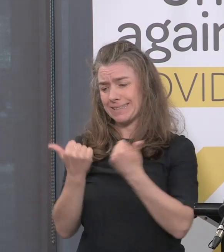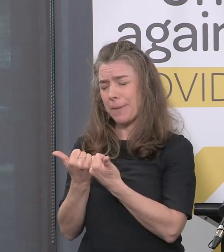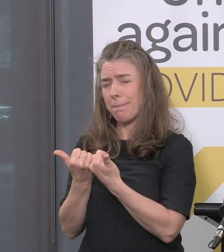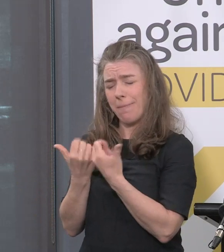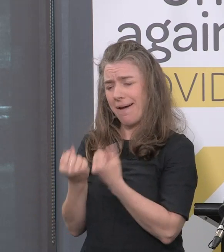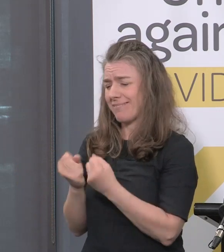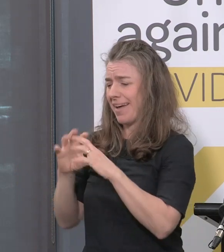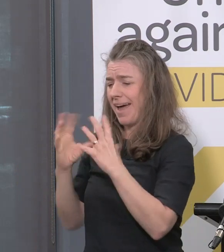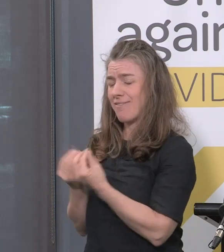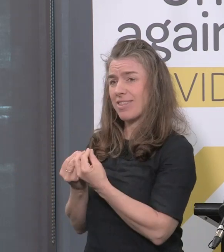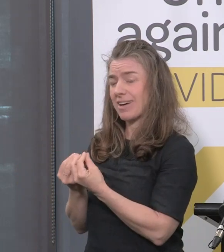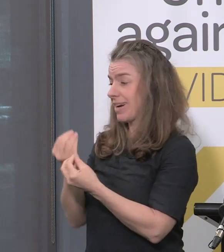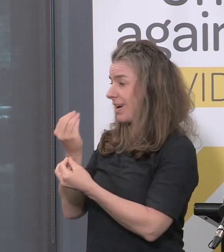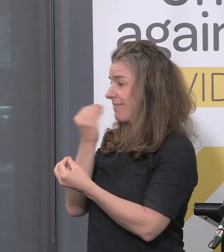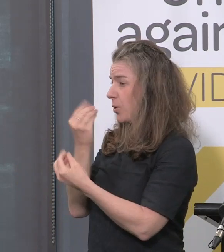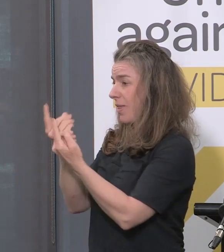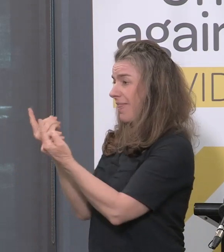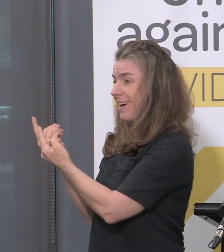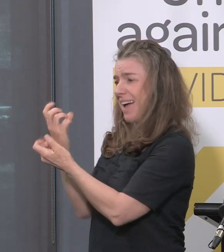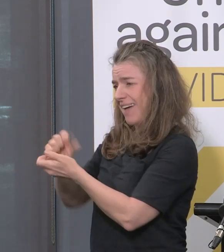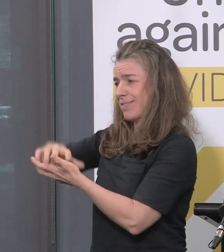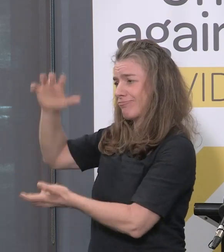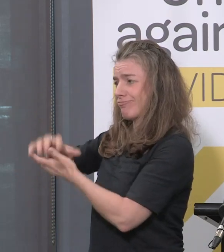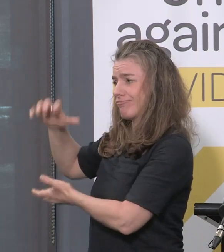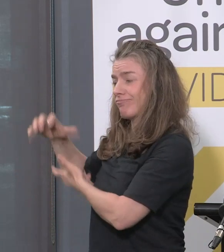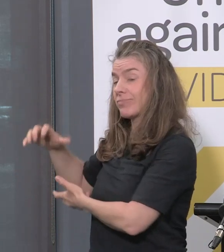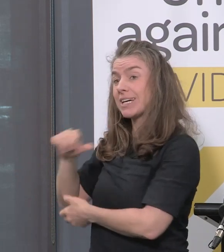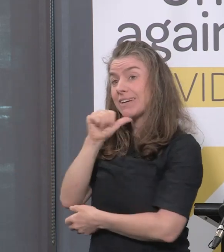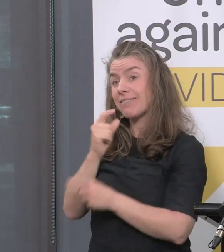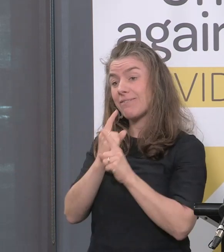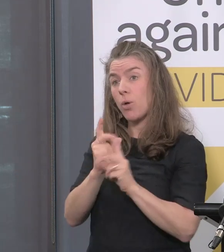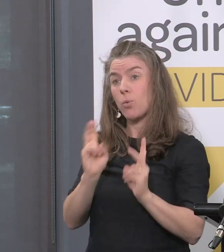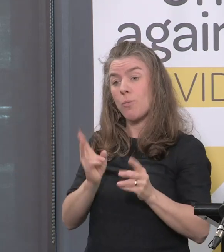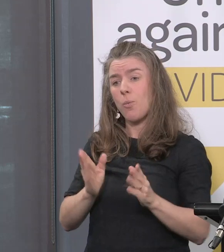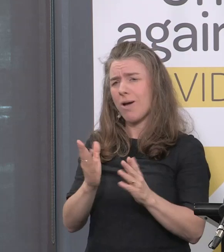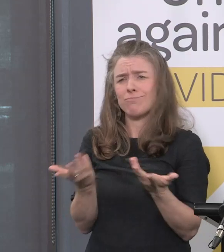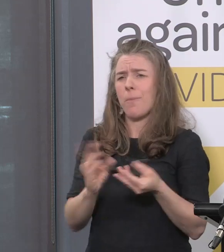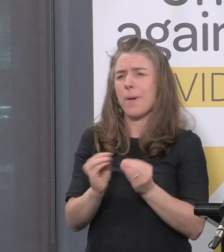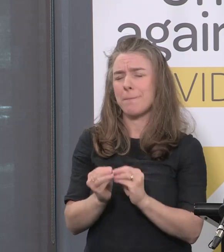hand, and if we all purchase as usual, there will be no issues.